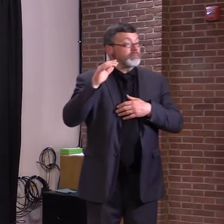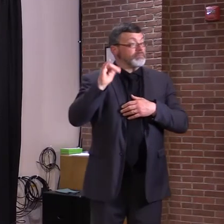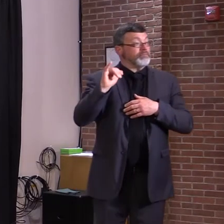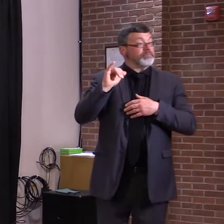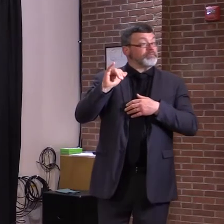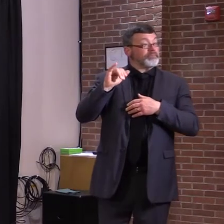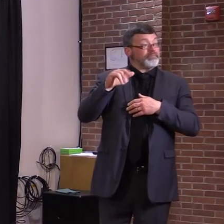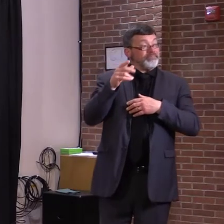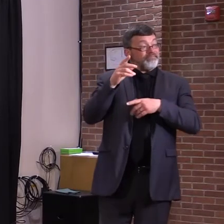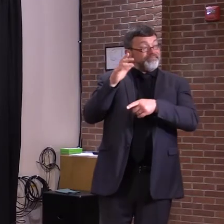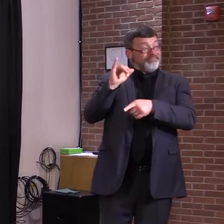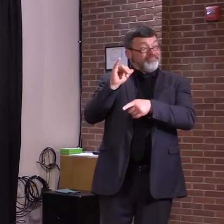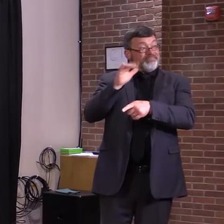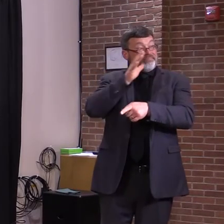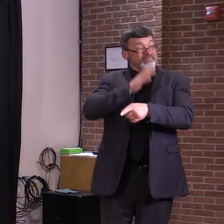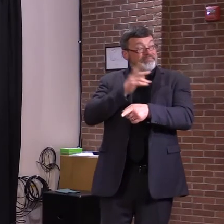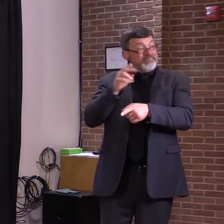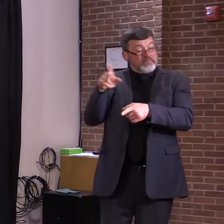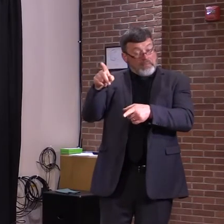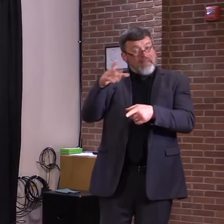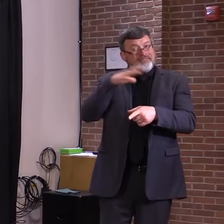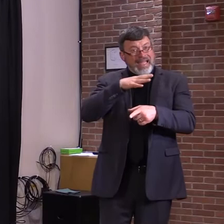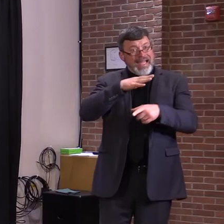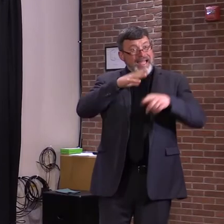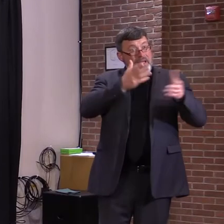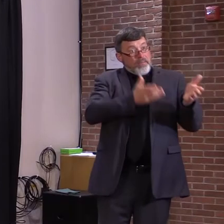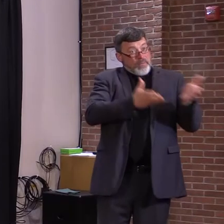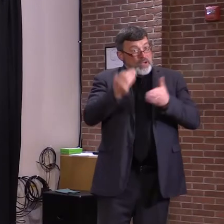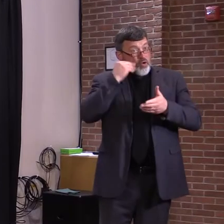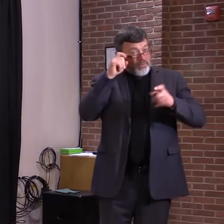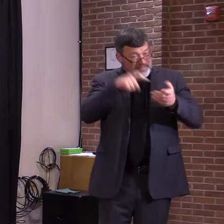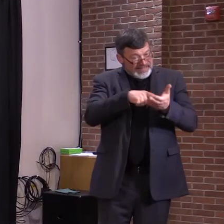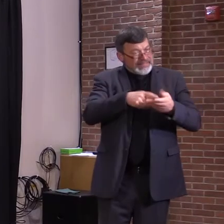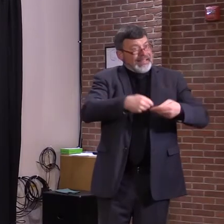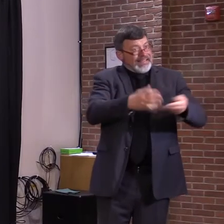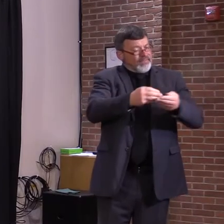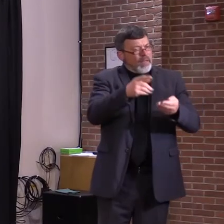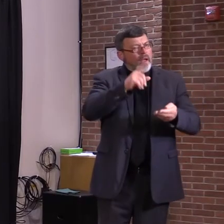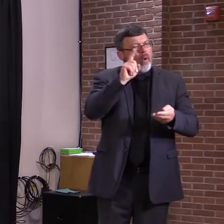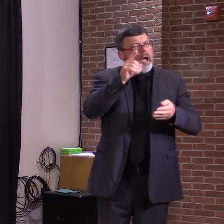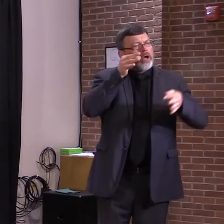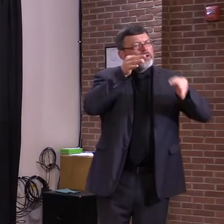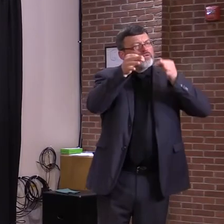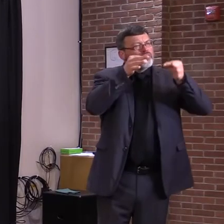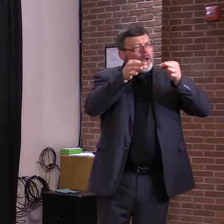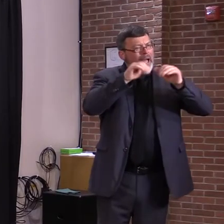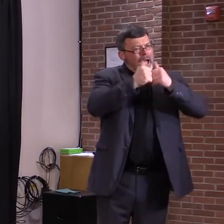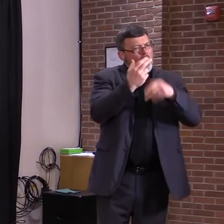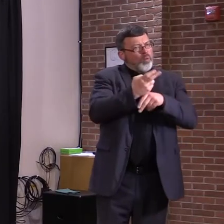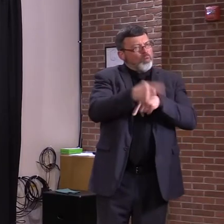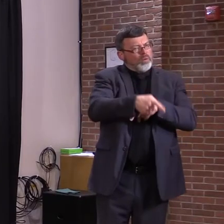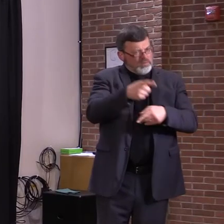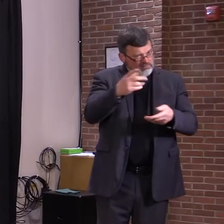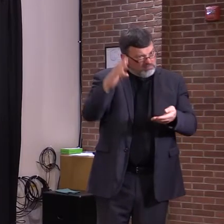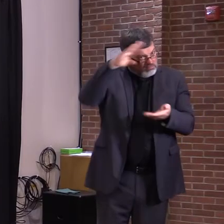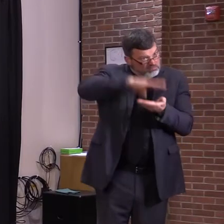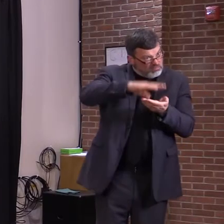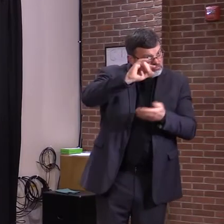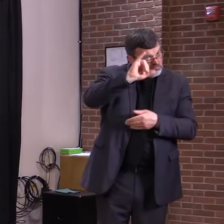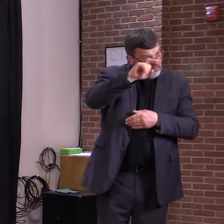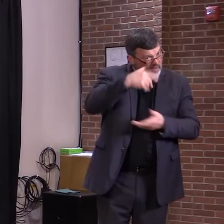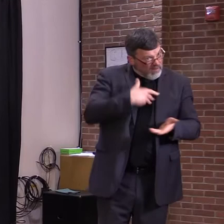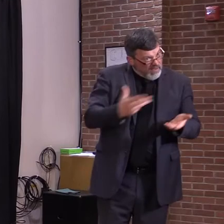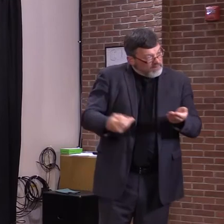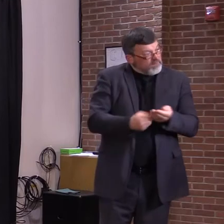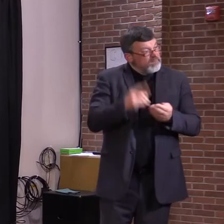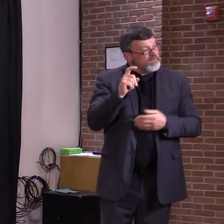testing sites. I believe that from the beginning, the at-home tests have been accompanied by a